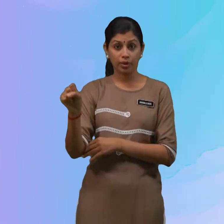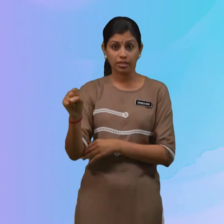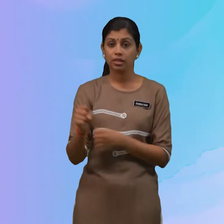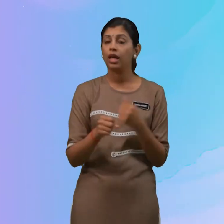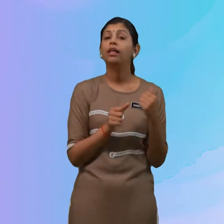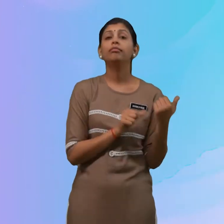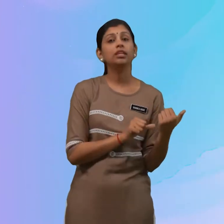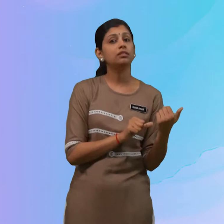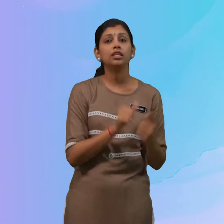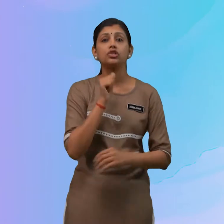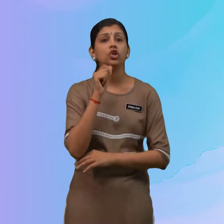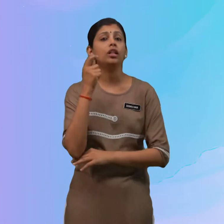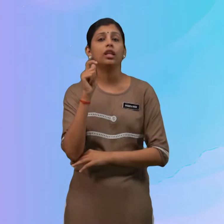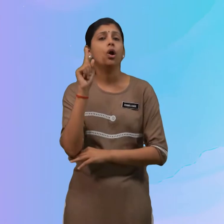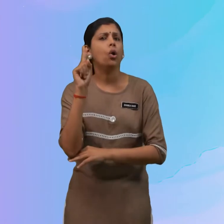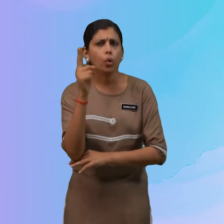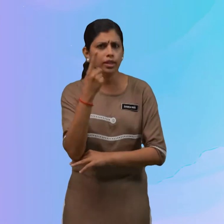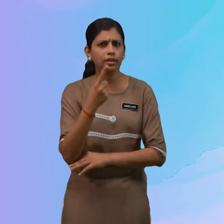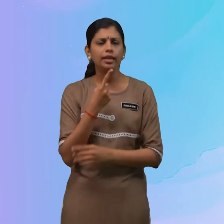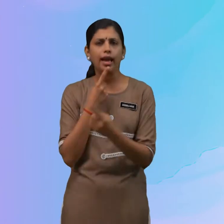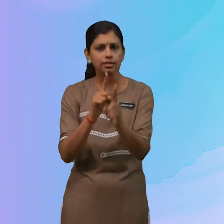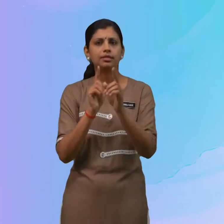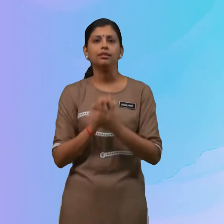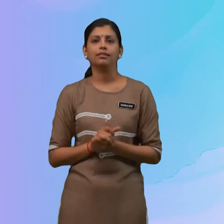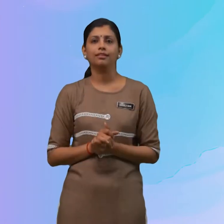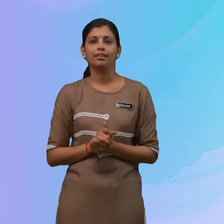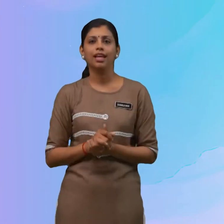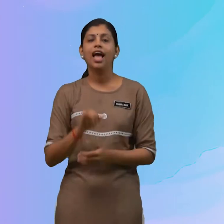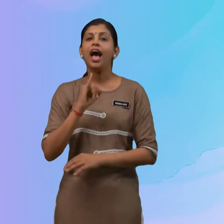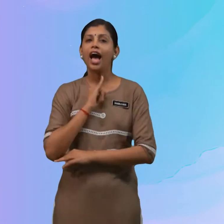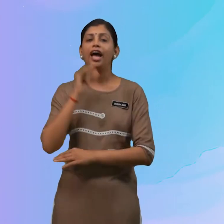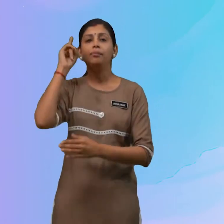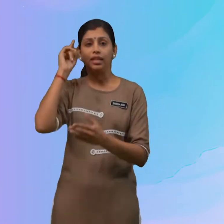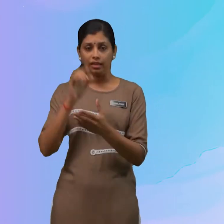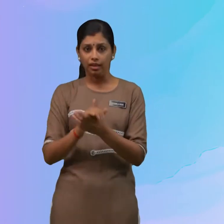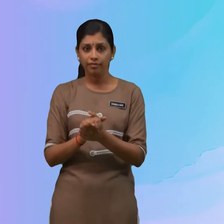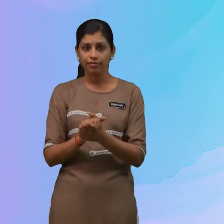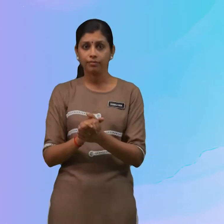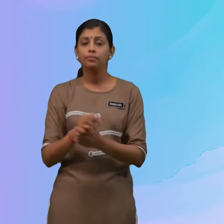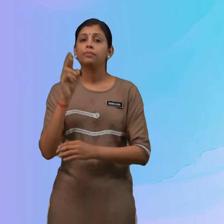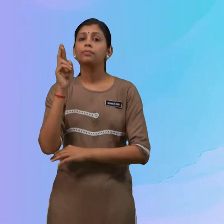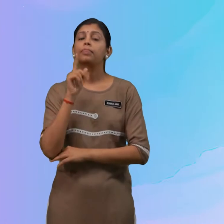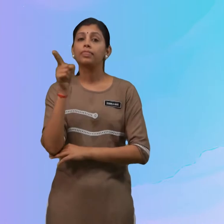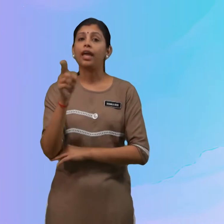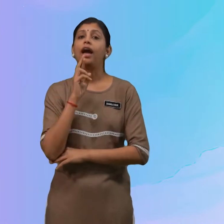Pupils, this is not the only answer. I believe there